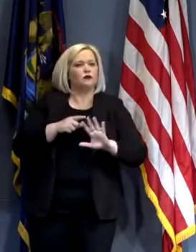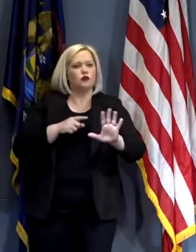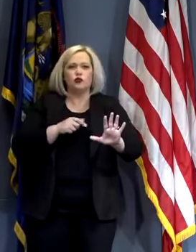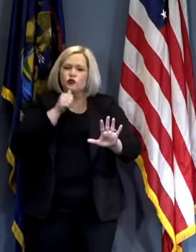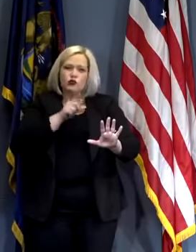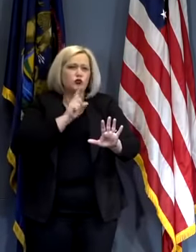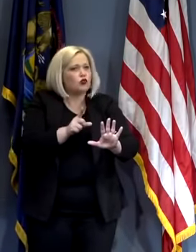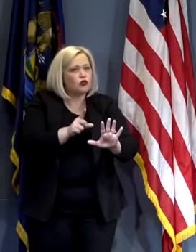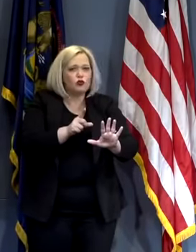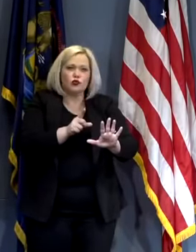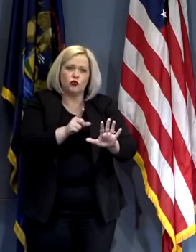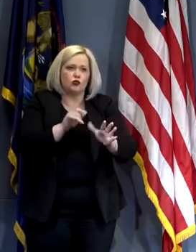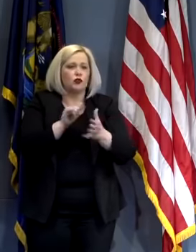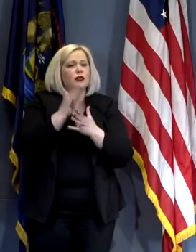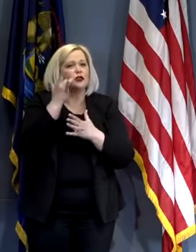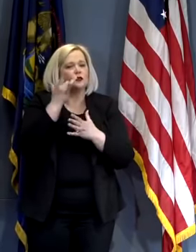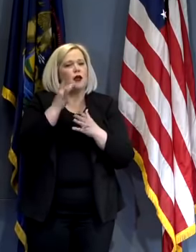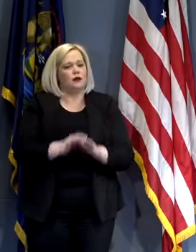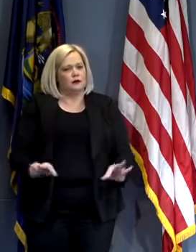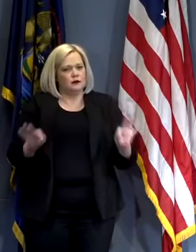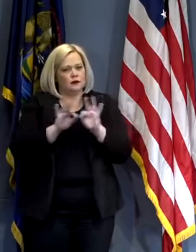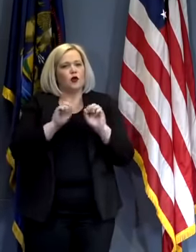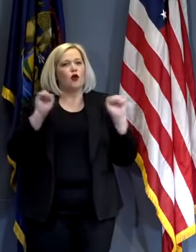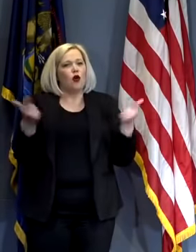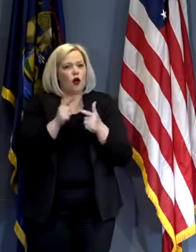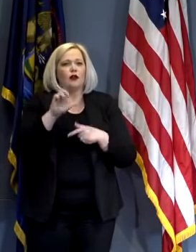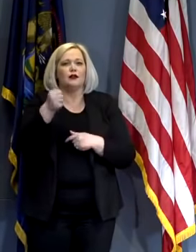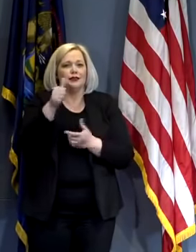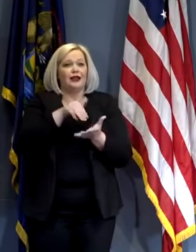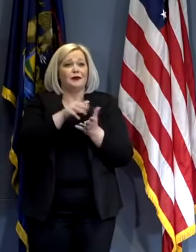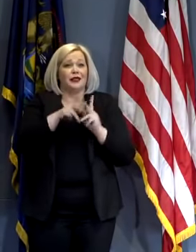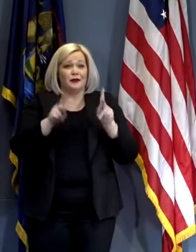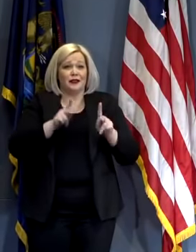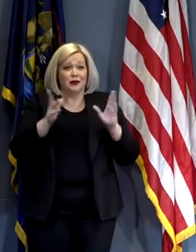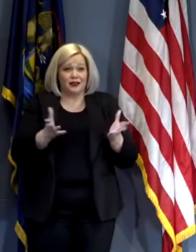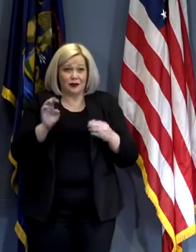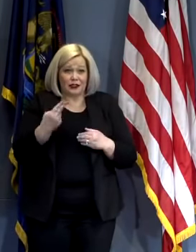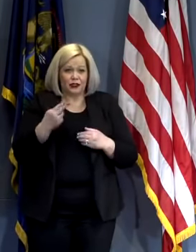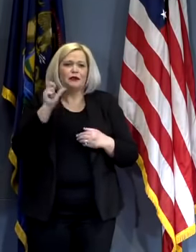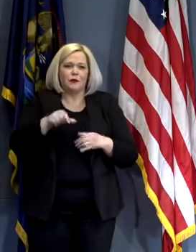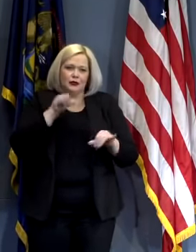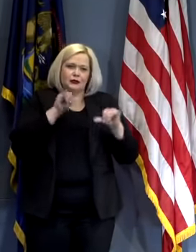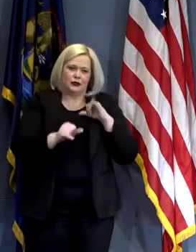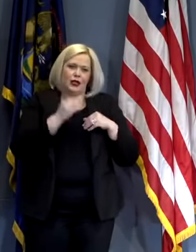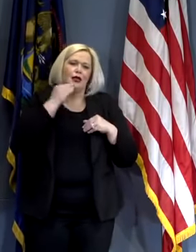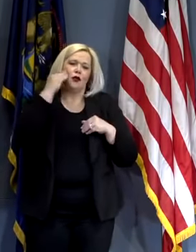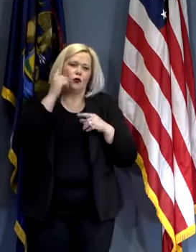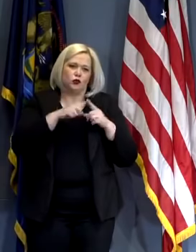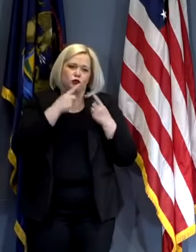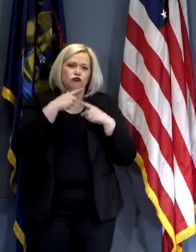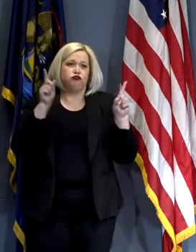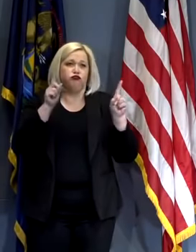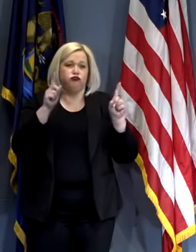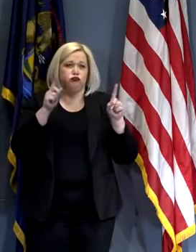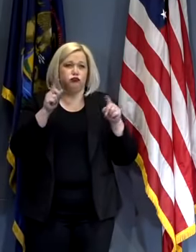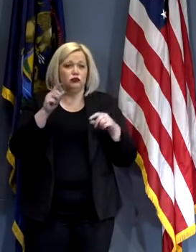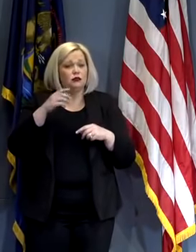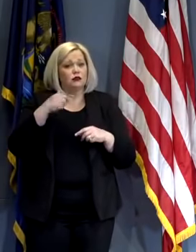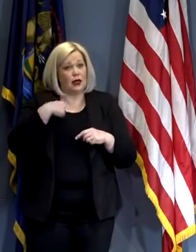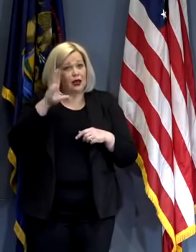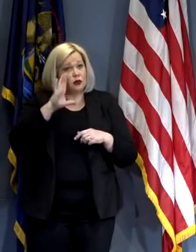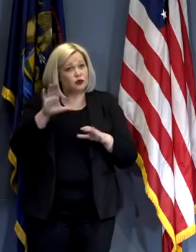us, all 10 million Michiganers, need to do our part to get through this. I'll do my part to help